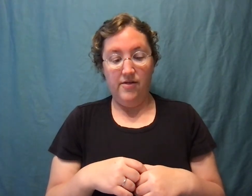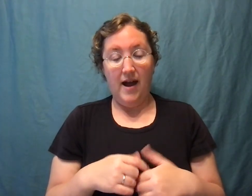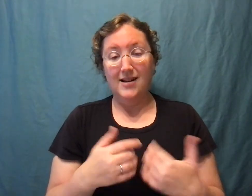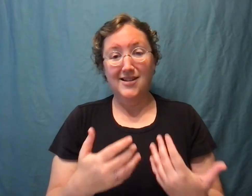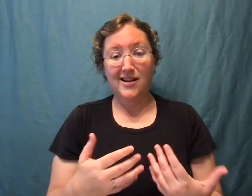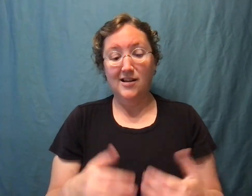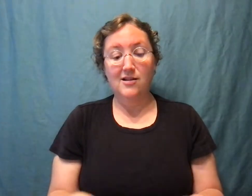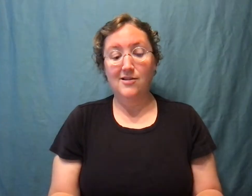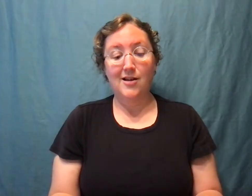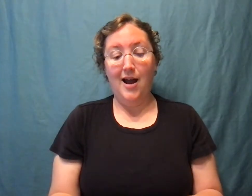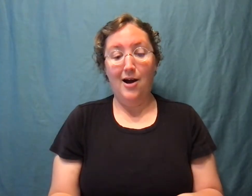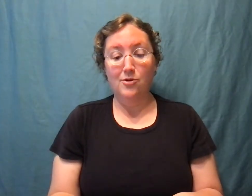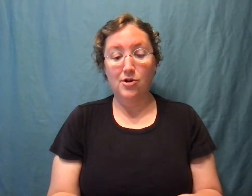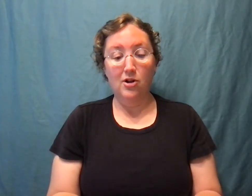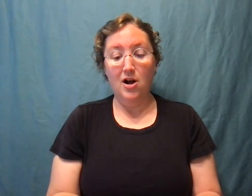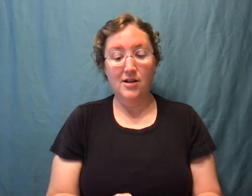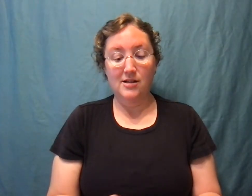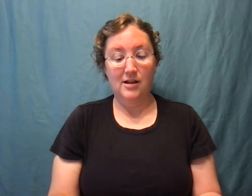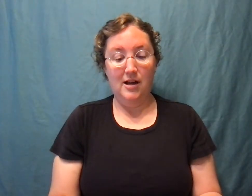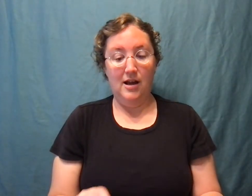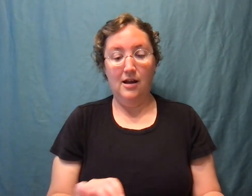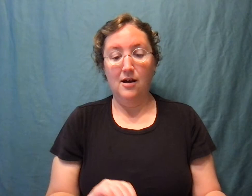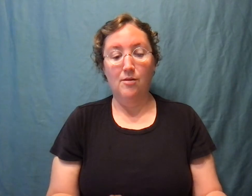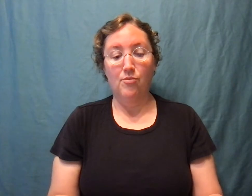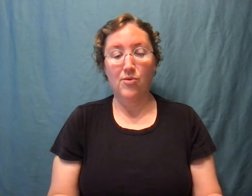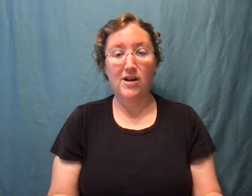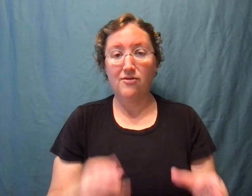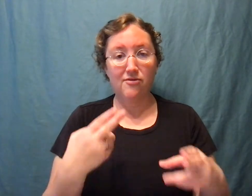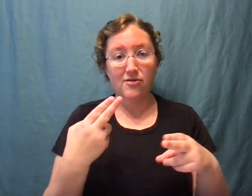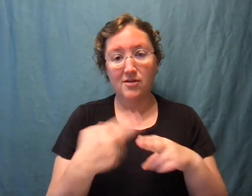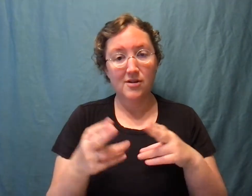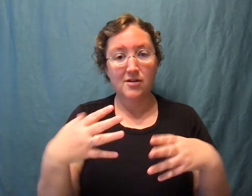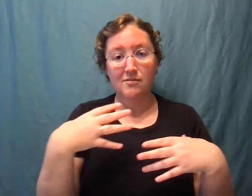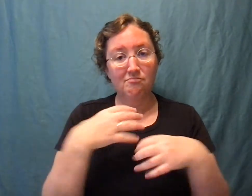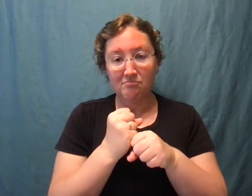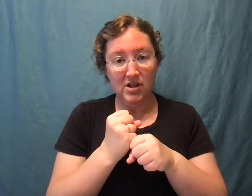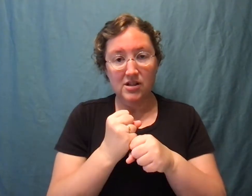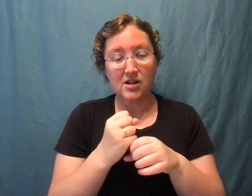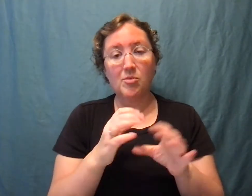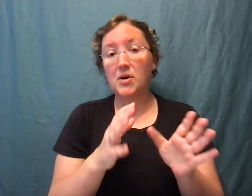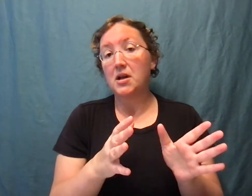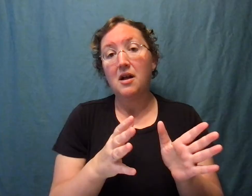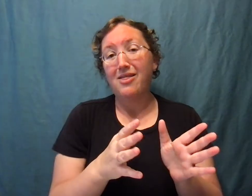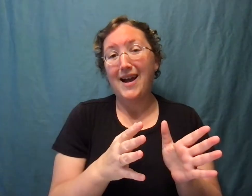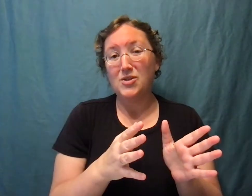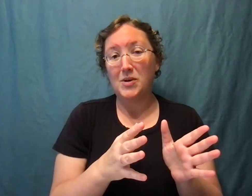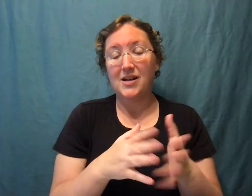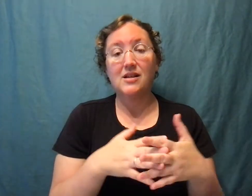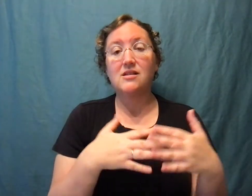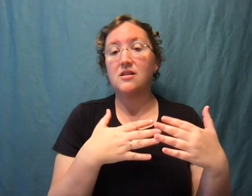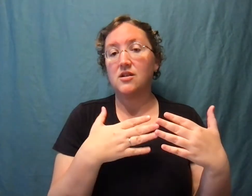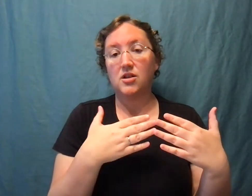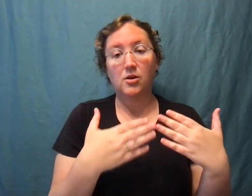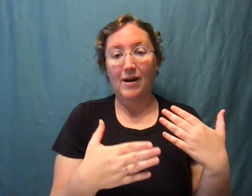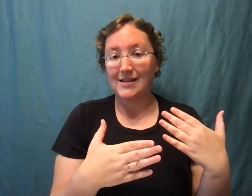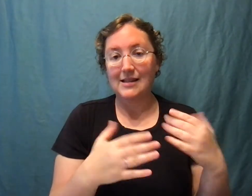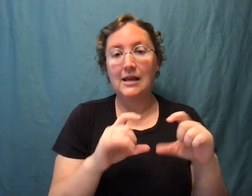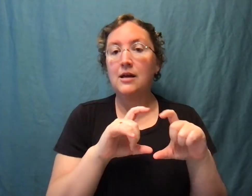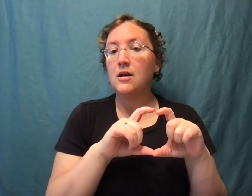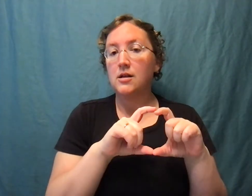That is how to gloss in a brief summary. That's what it is. You might see